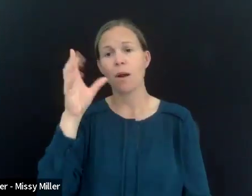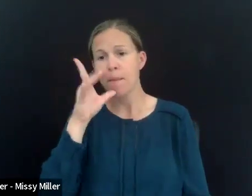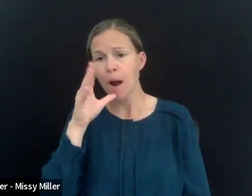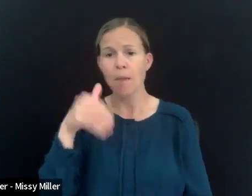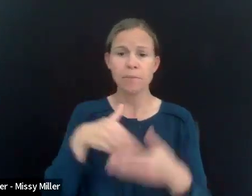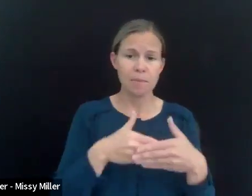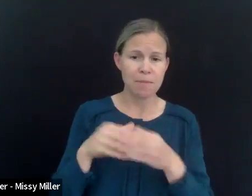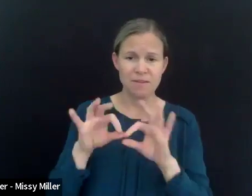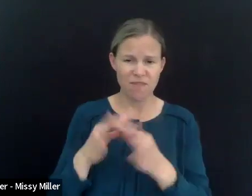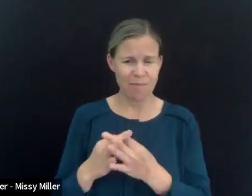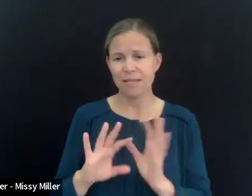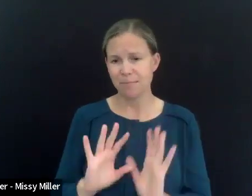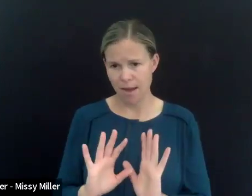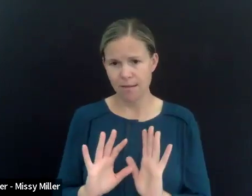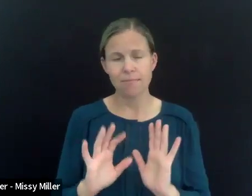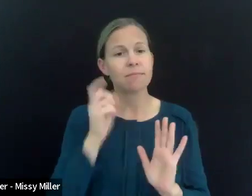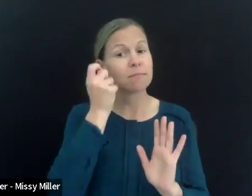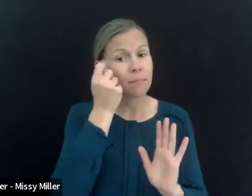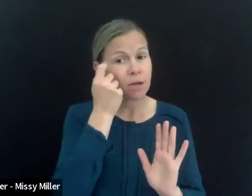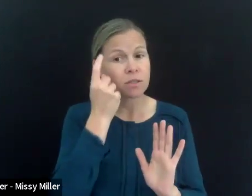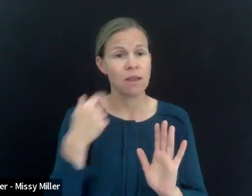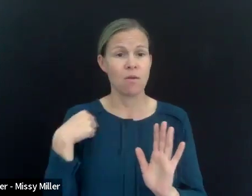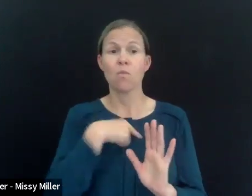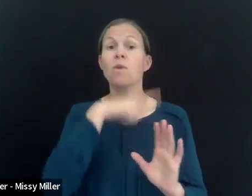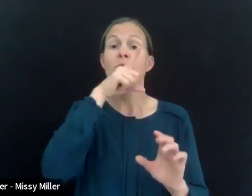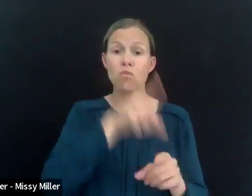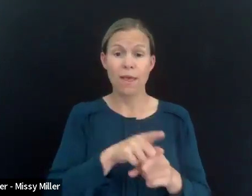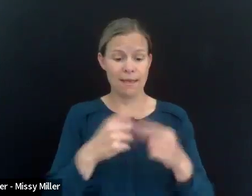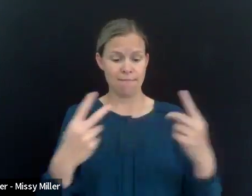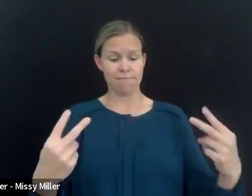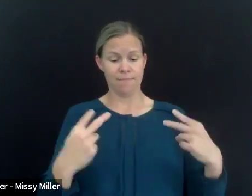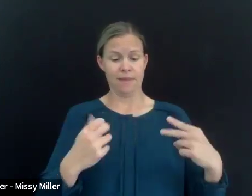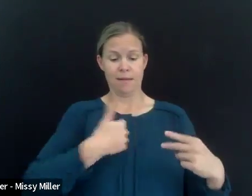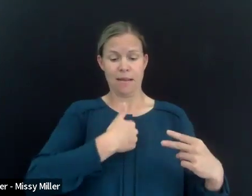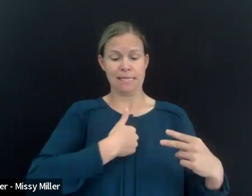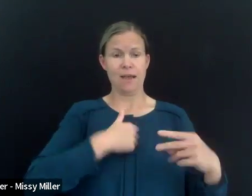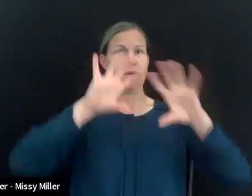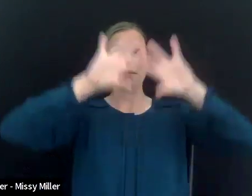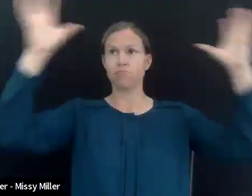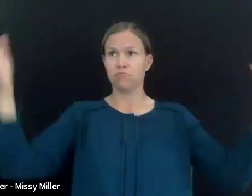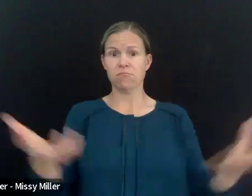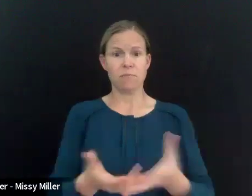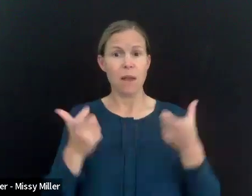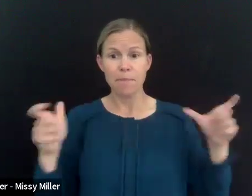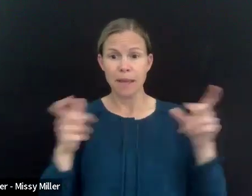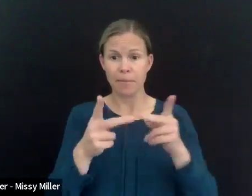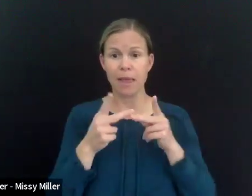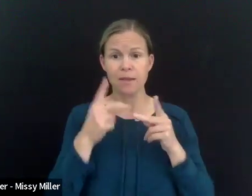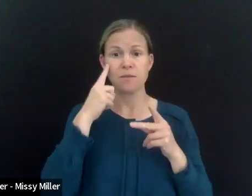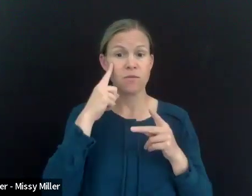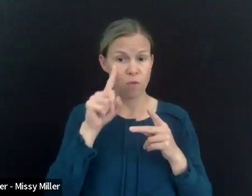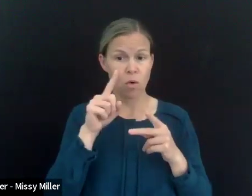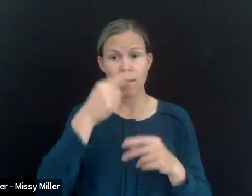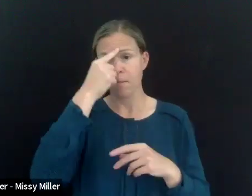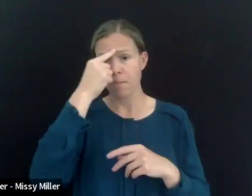more so, I always like to let people know that we really do see ourselves as a global platform for the Black perinatal, maternal,